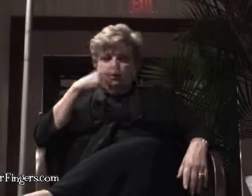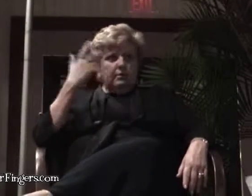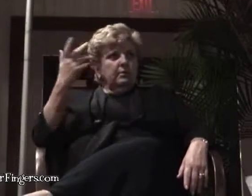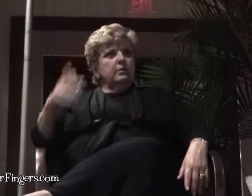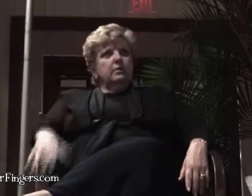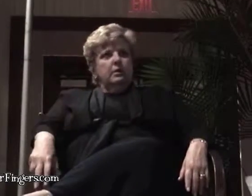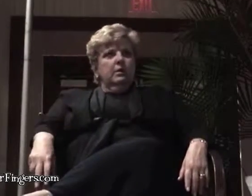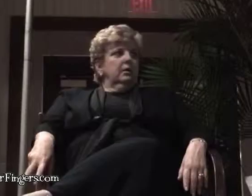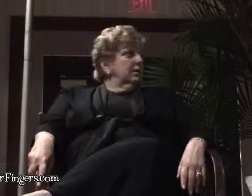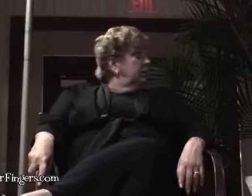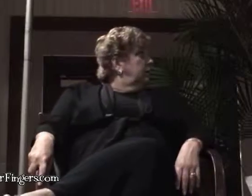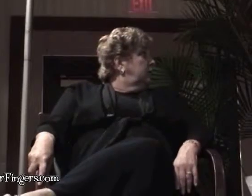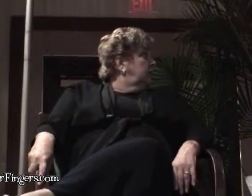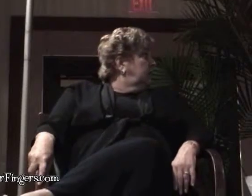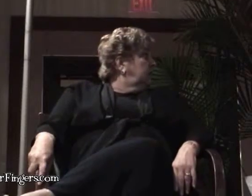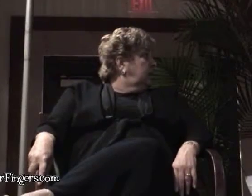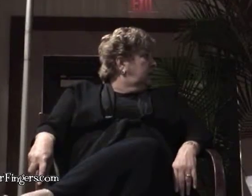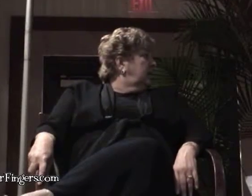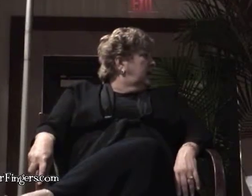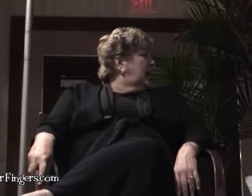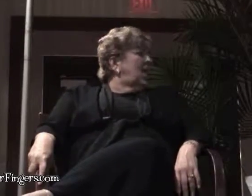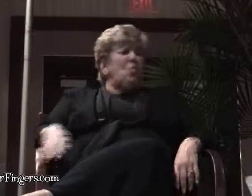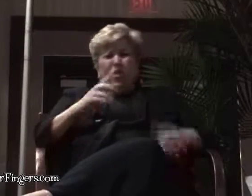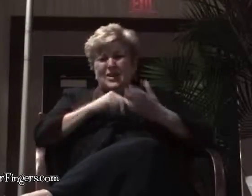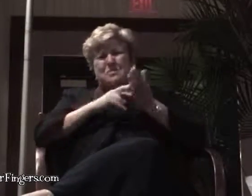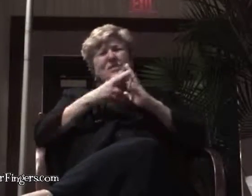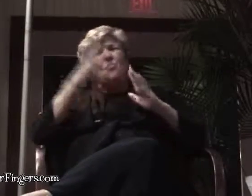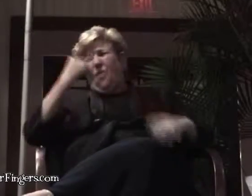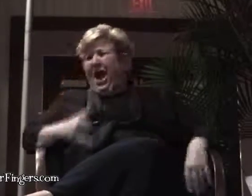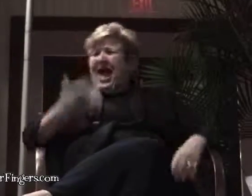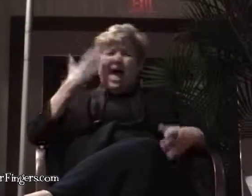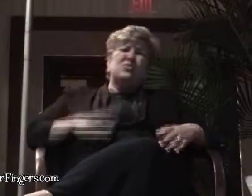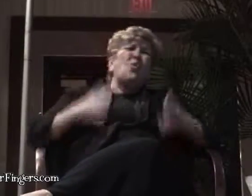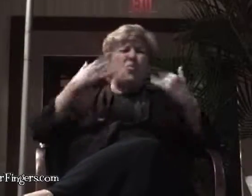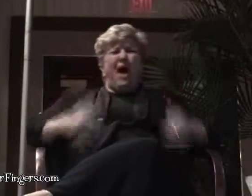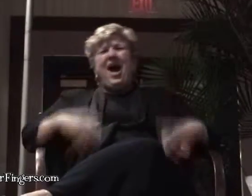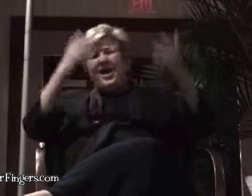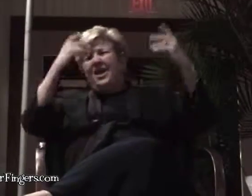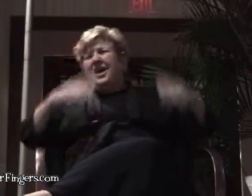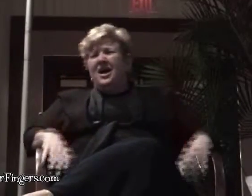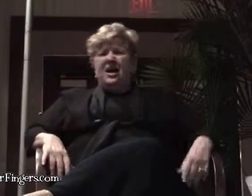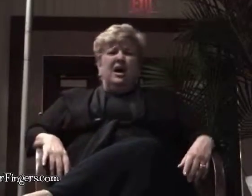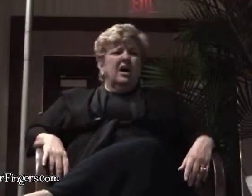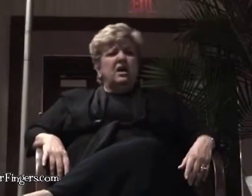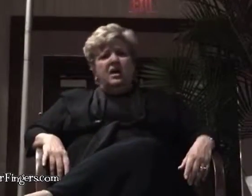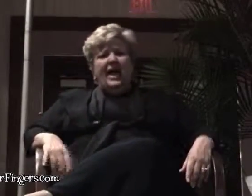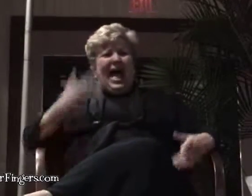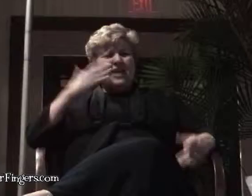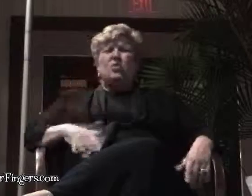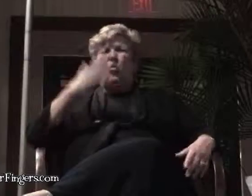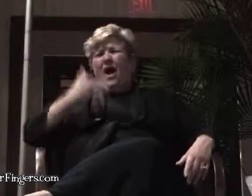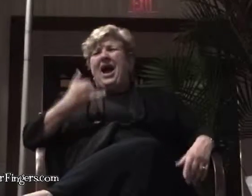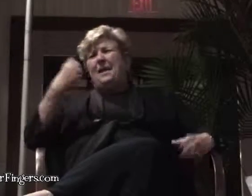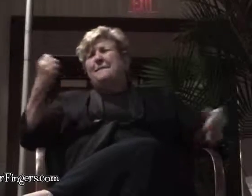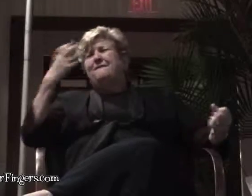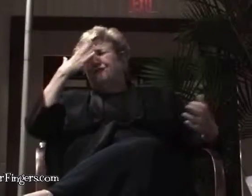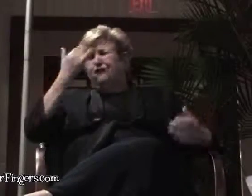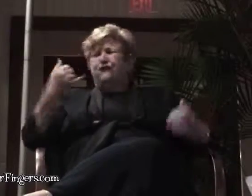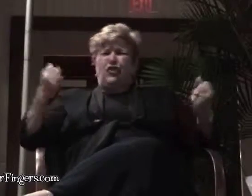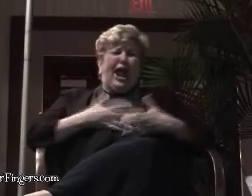What's wrong with why? Why do you feel why? Are you afraid of it? Why are you afraid? I don't know. Look at it. I don't